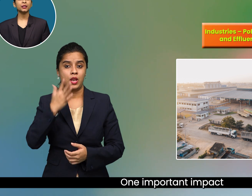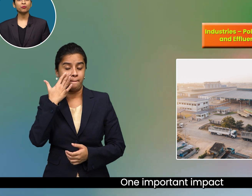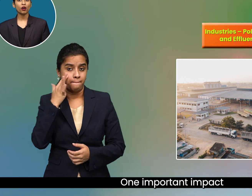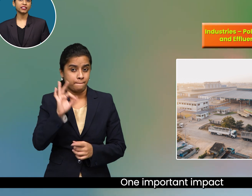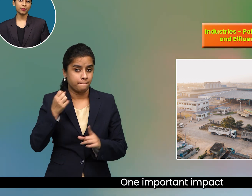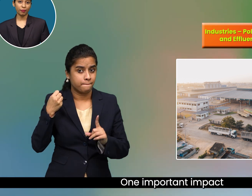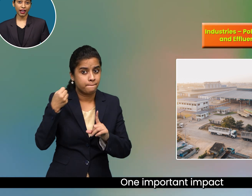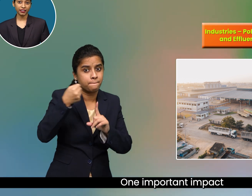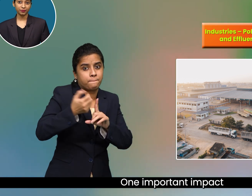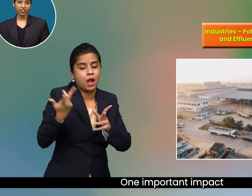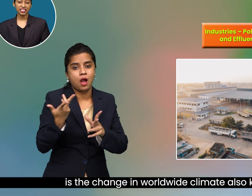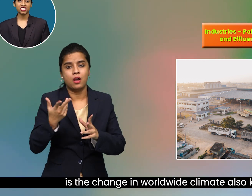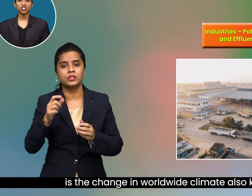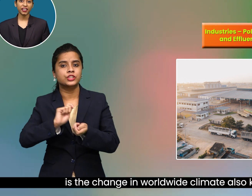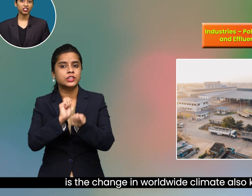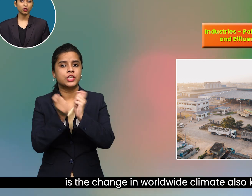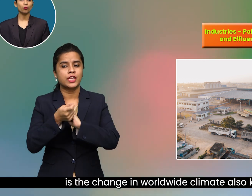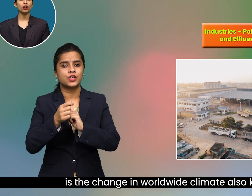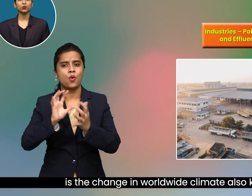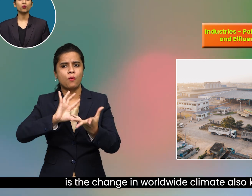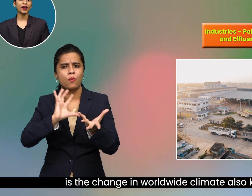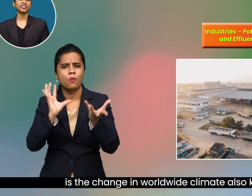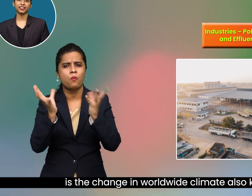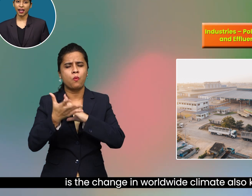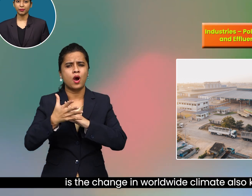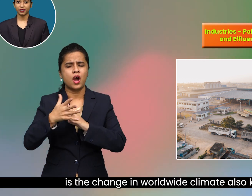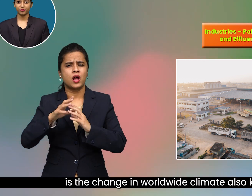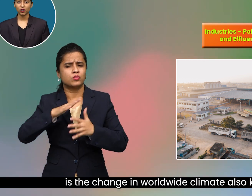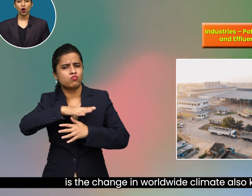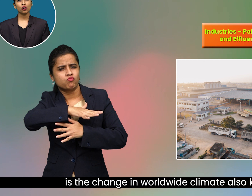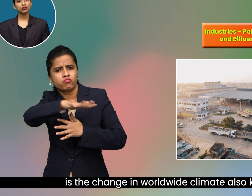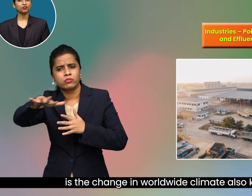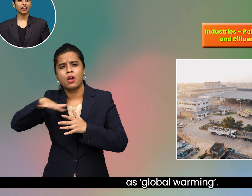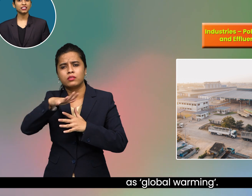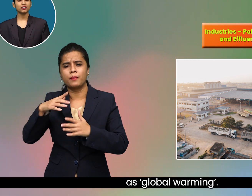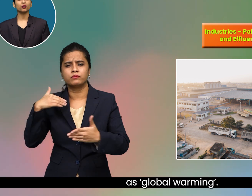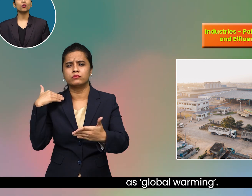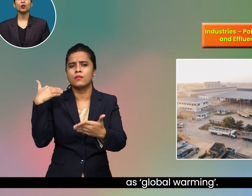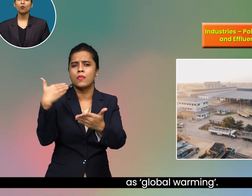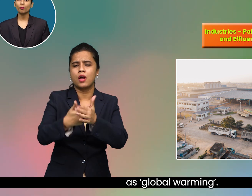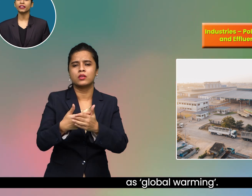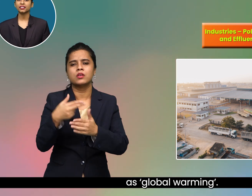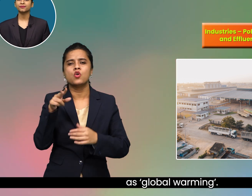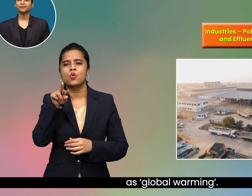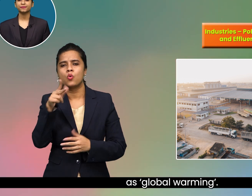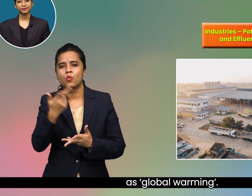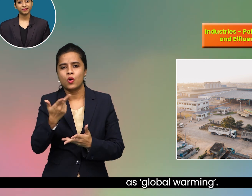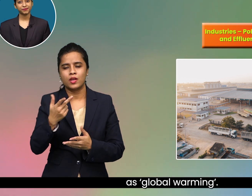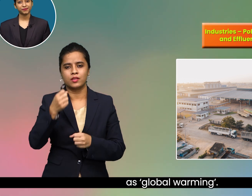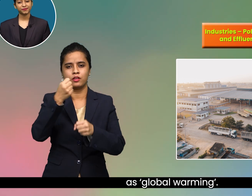One important impact is the change in worldwide climate, also known as global warming.